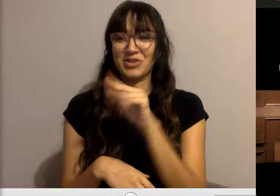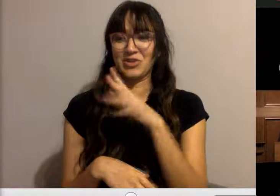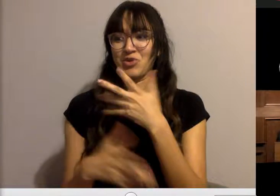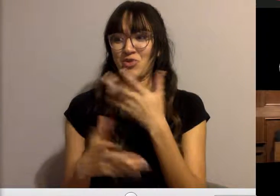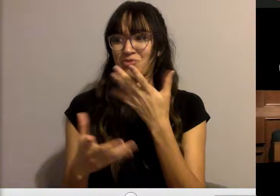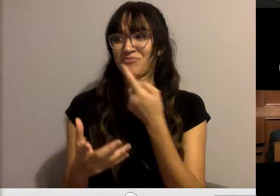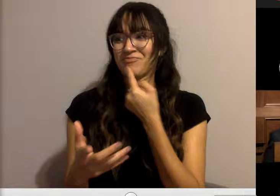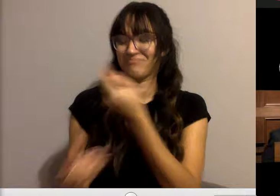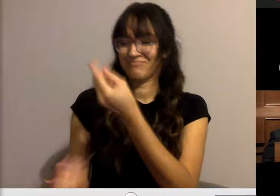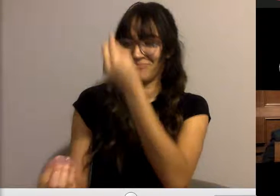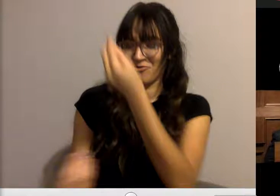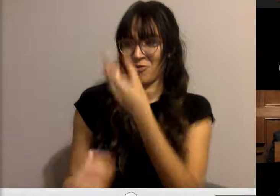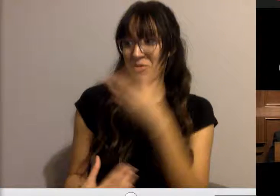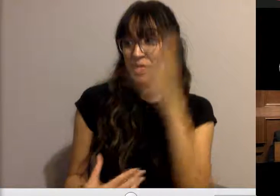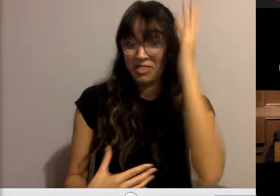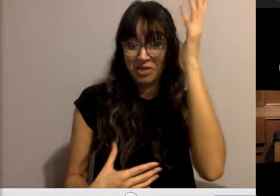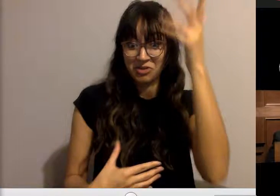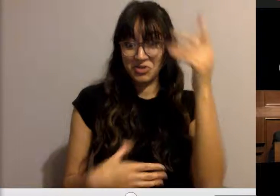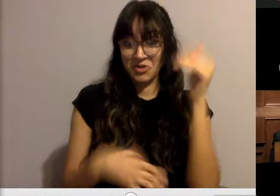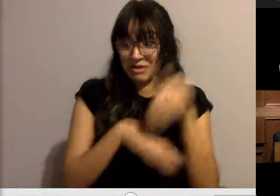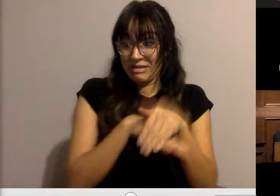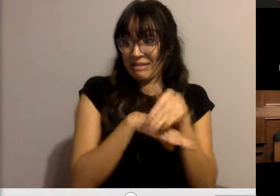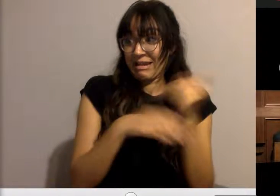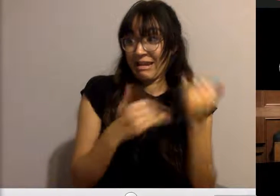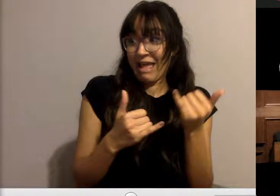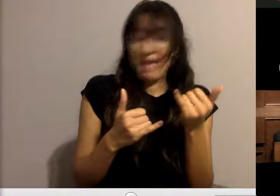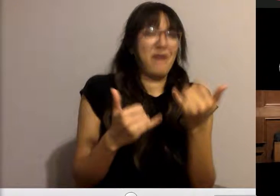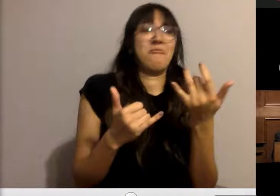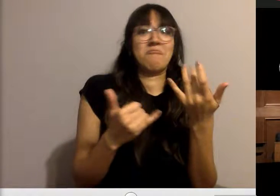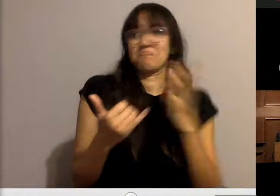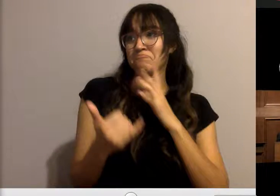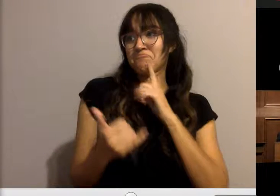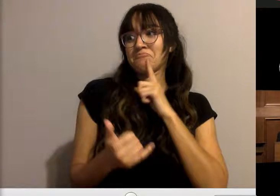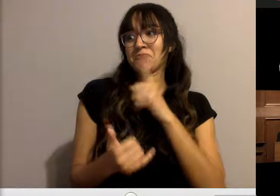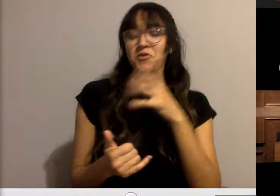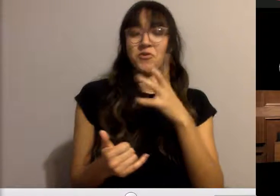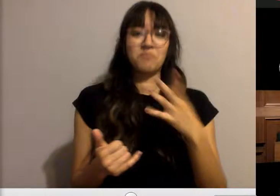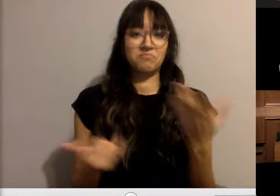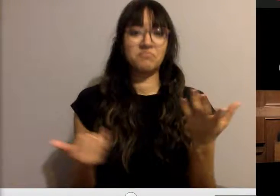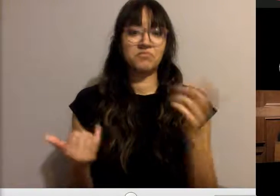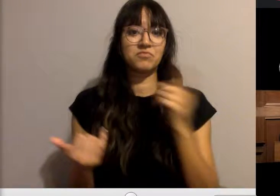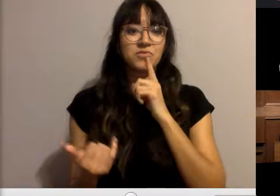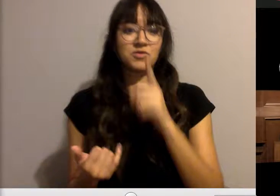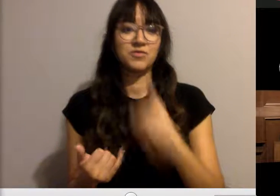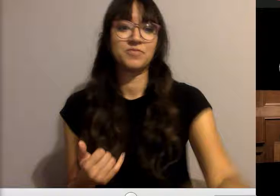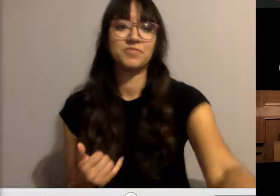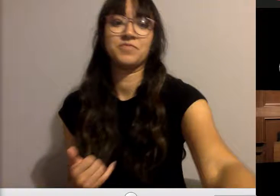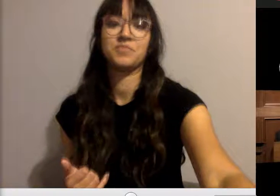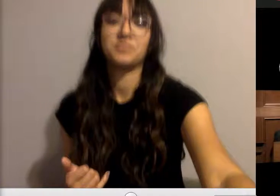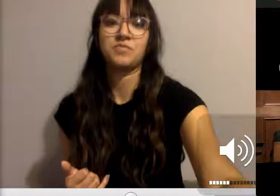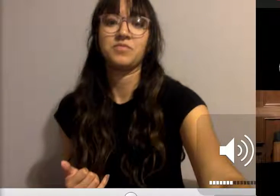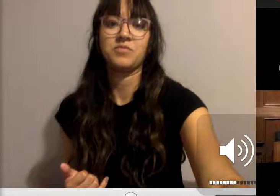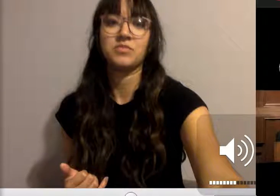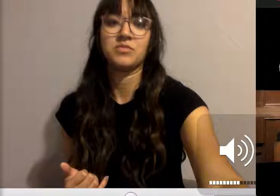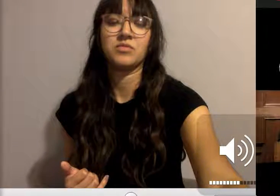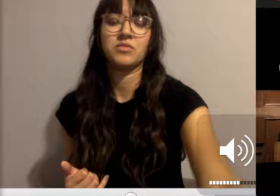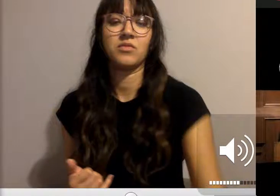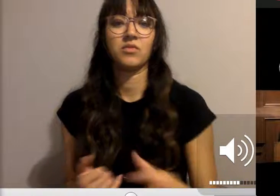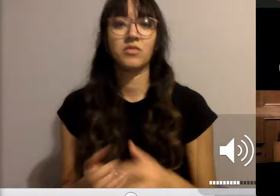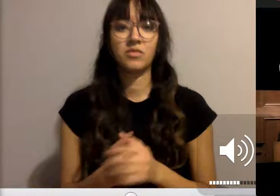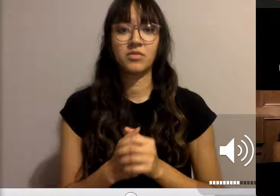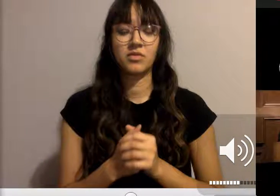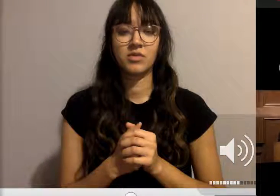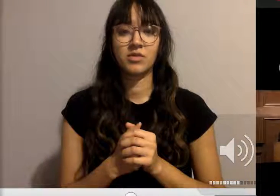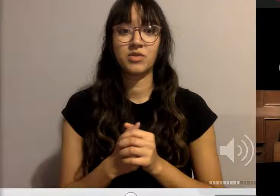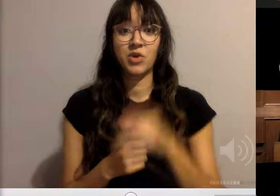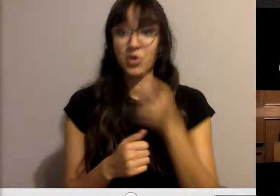have to admit, I probably have not addressed an audience where so many people have already read the book, right? So how many have